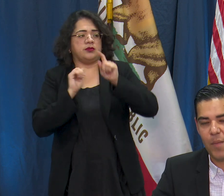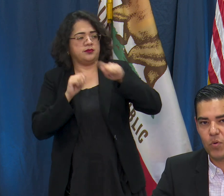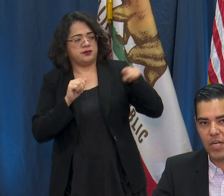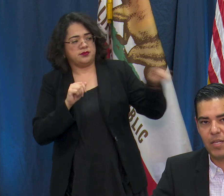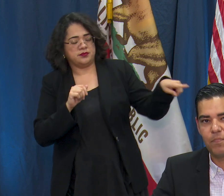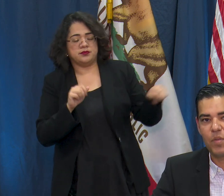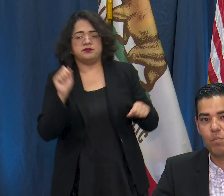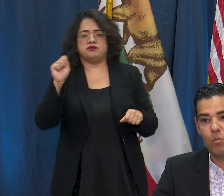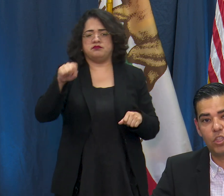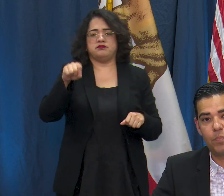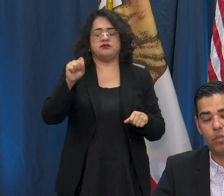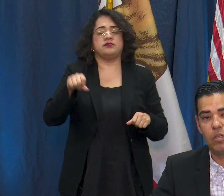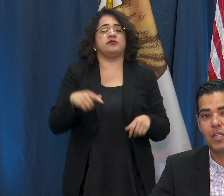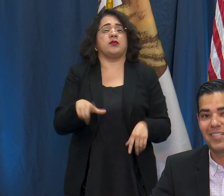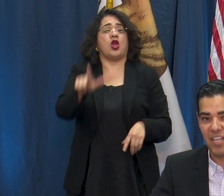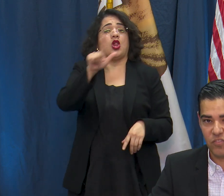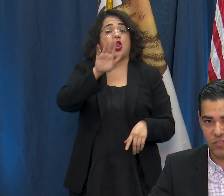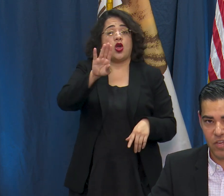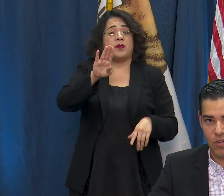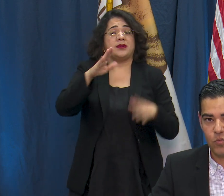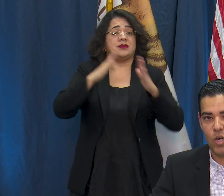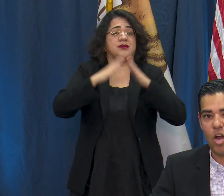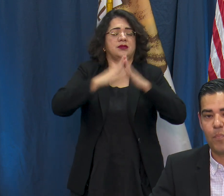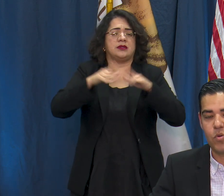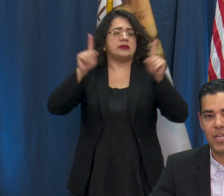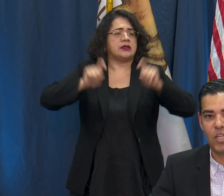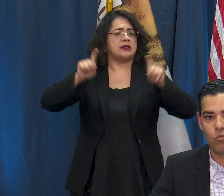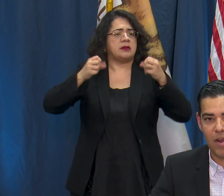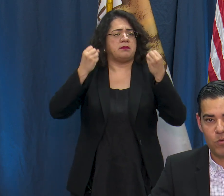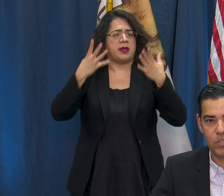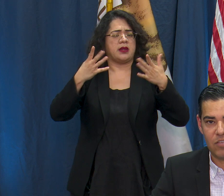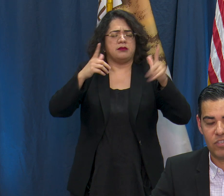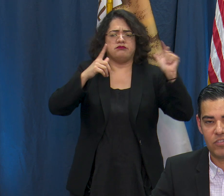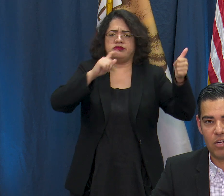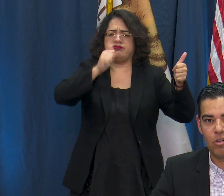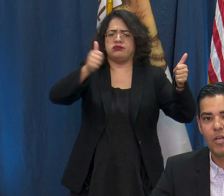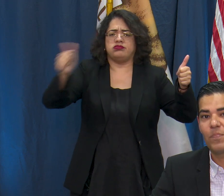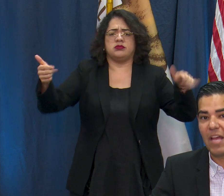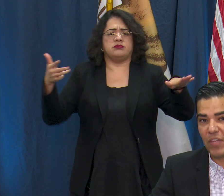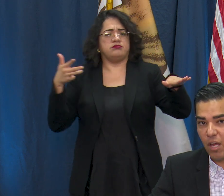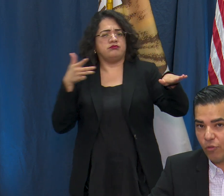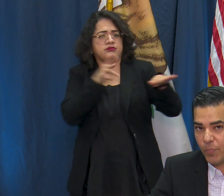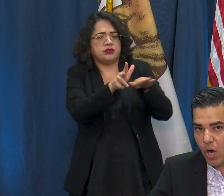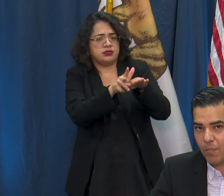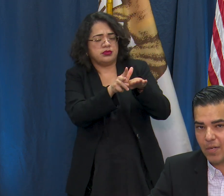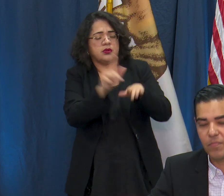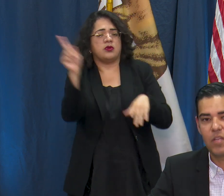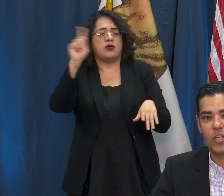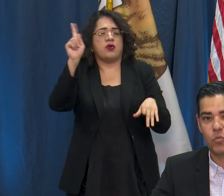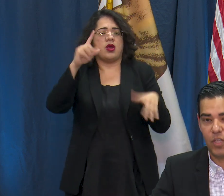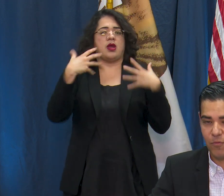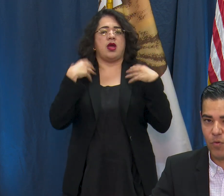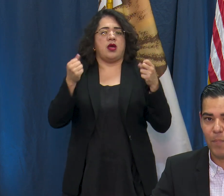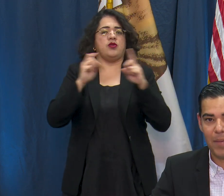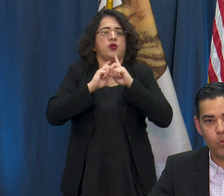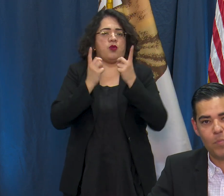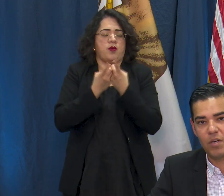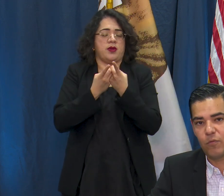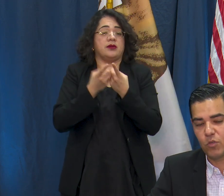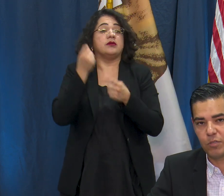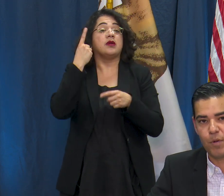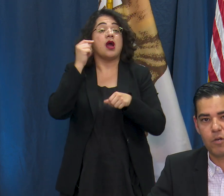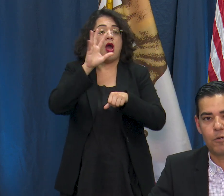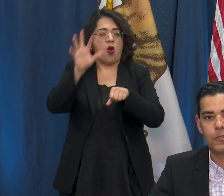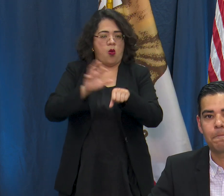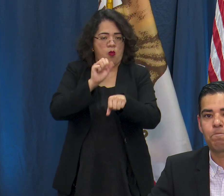Beach is operating multiple testing centers. We are operating a drive-through testing center at the health department that's really by appointment